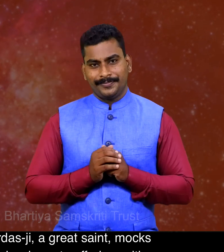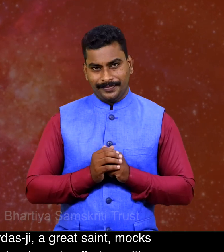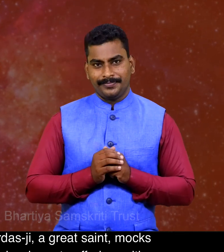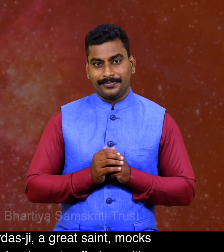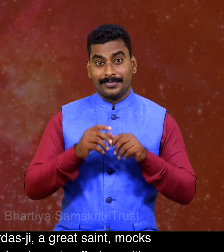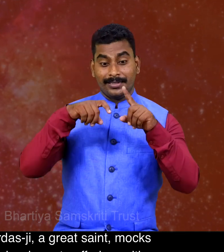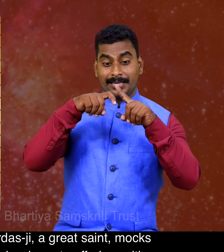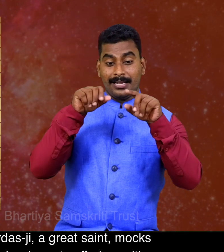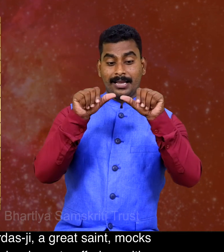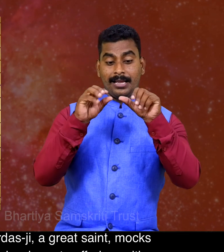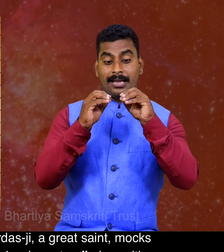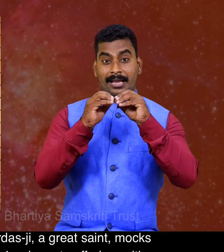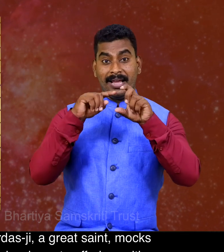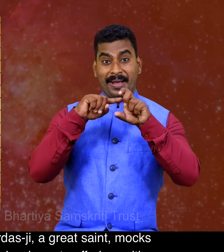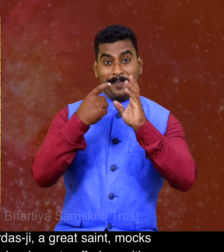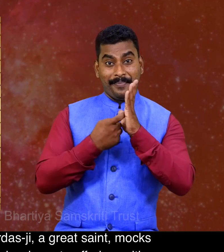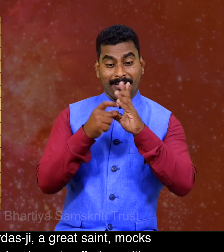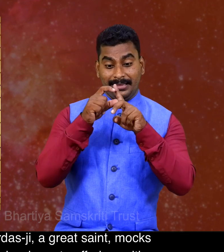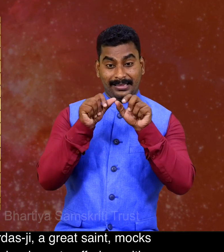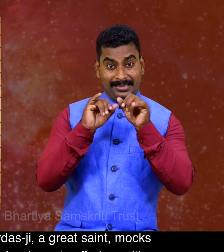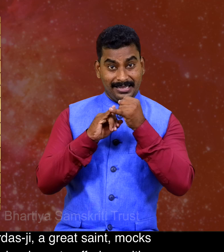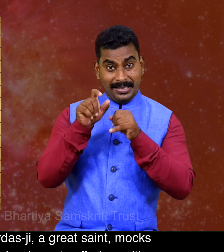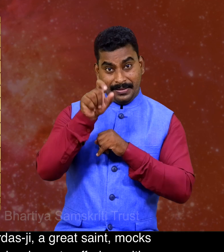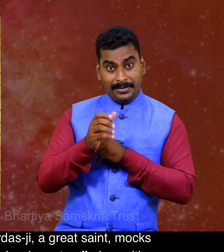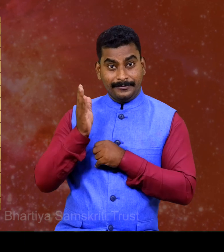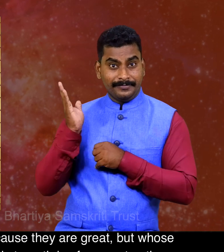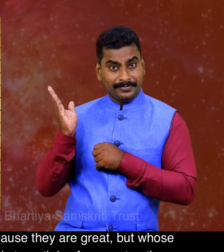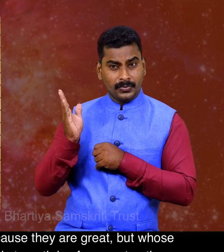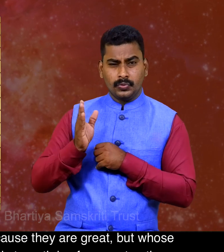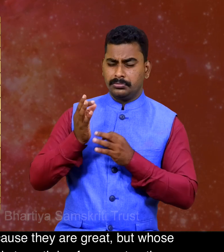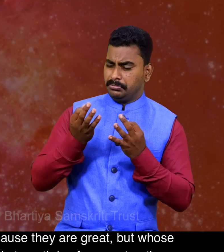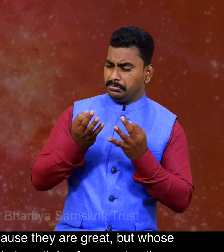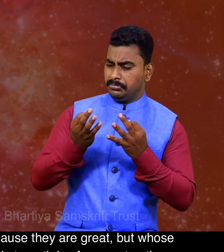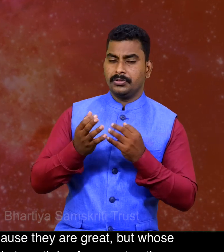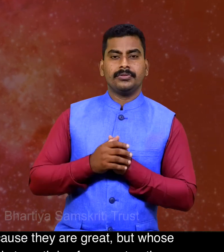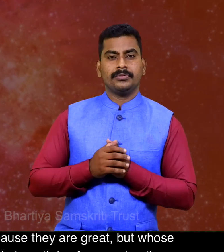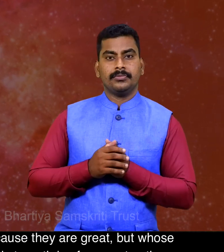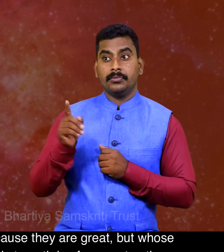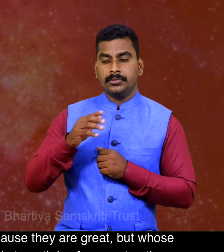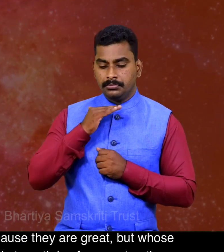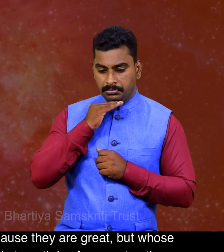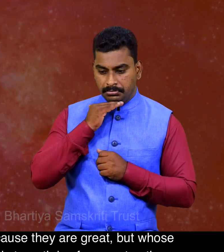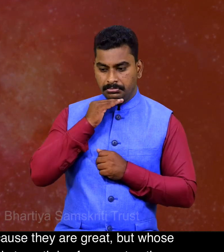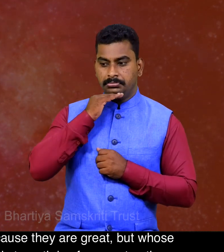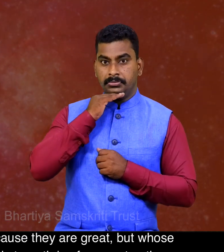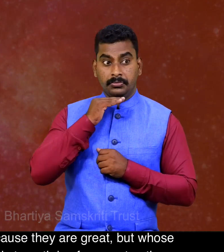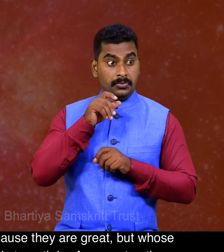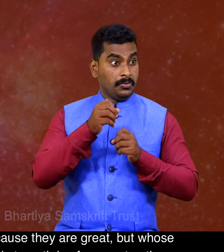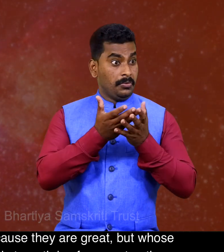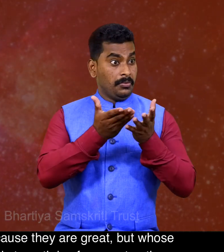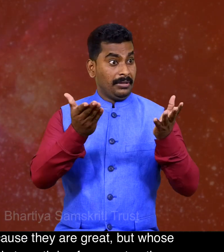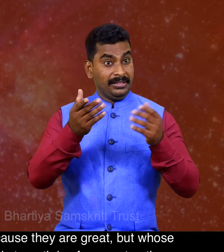saint, mocks at people who get puffed up with pride because they think they are